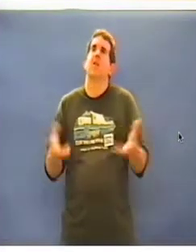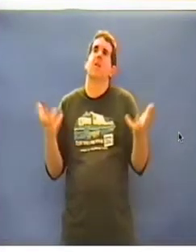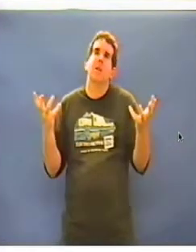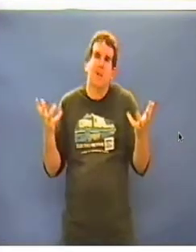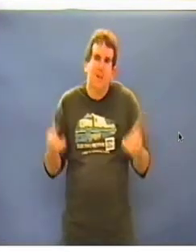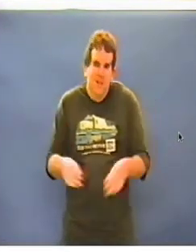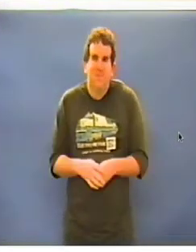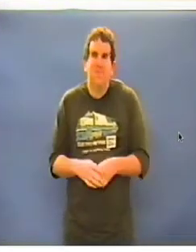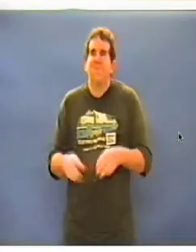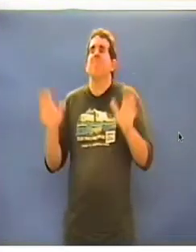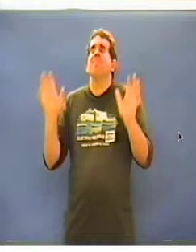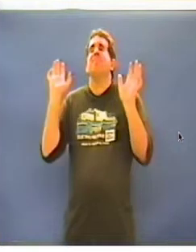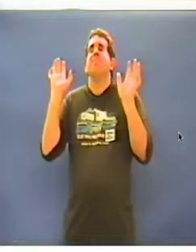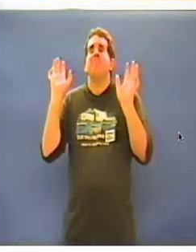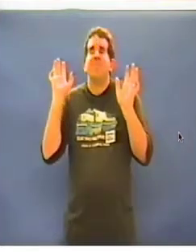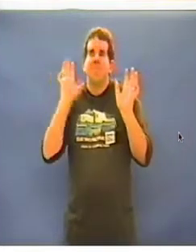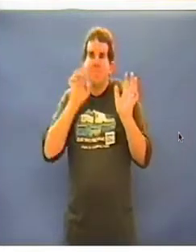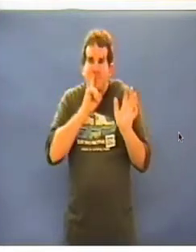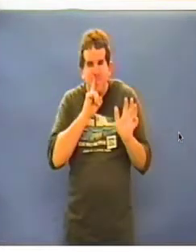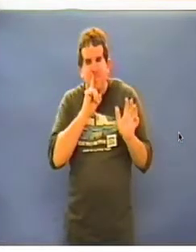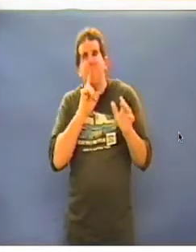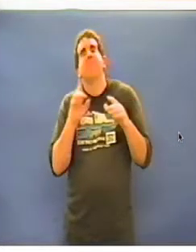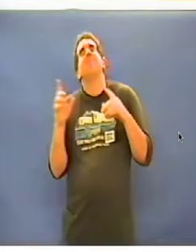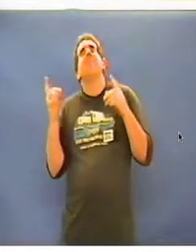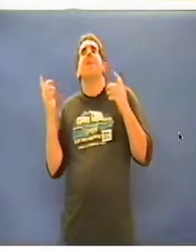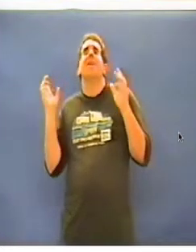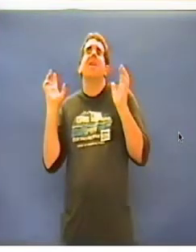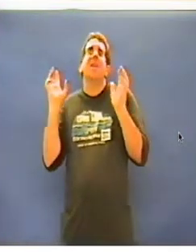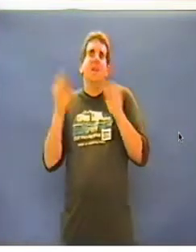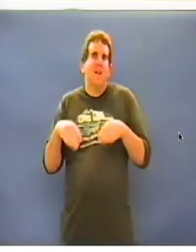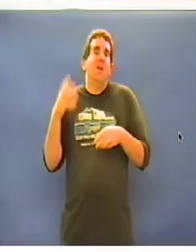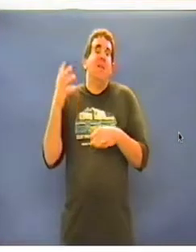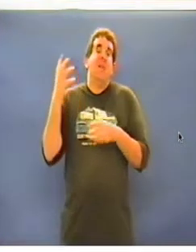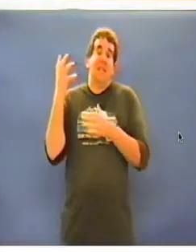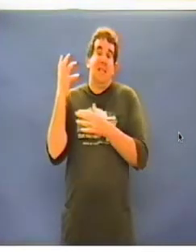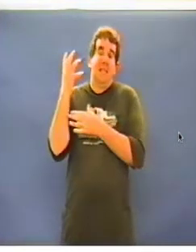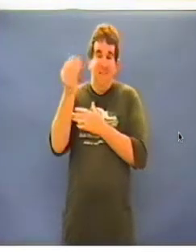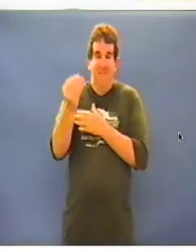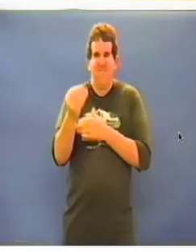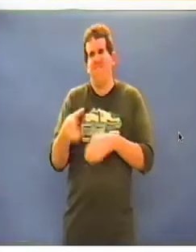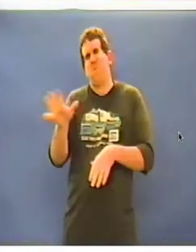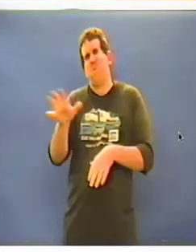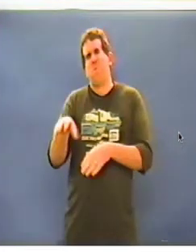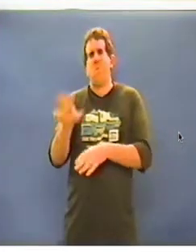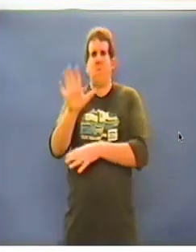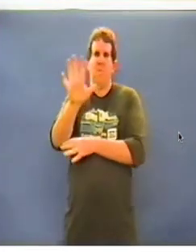trunk? And so had to